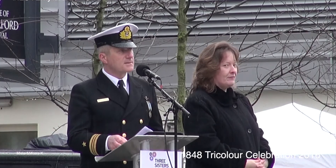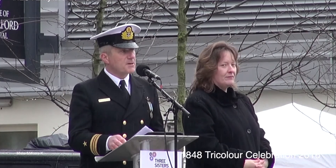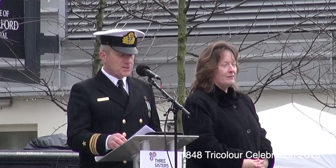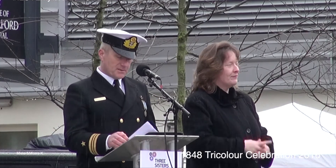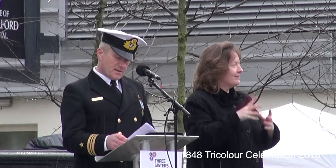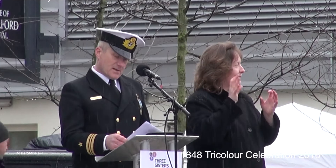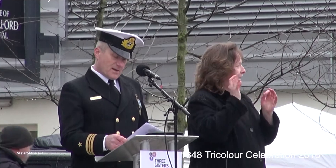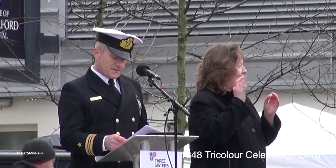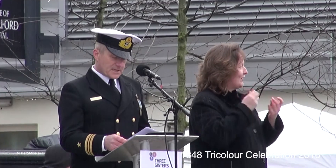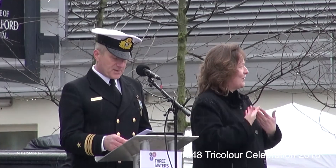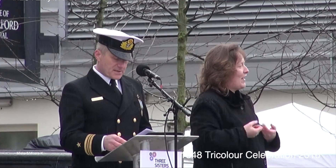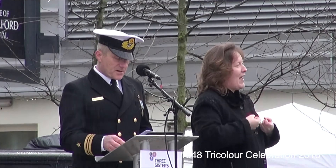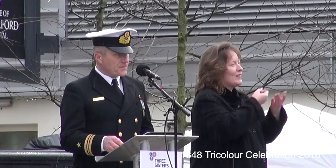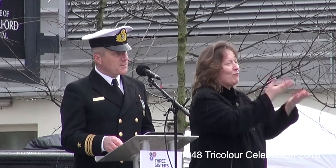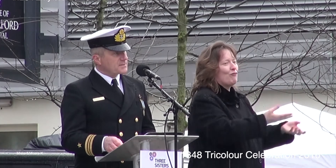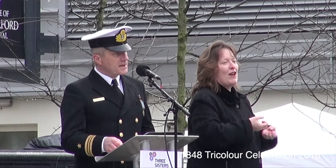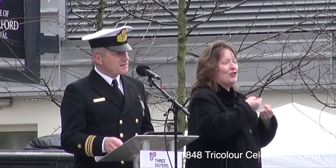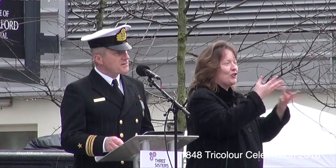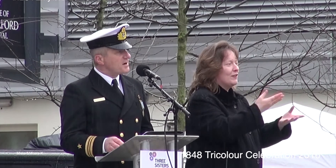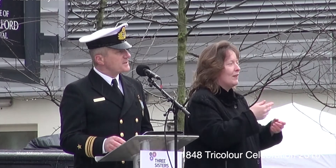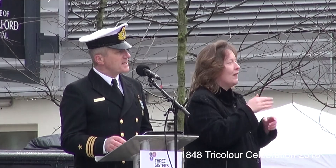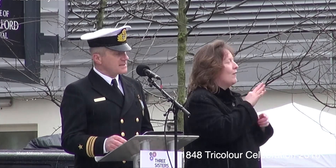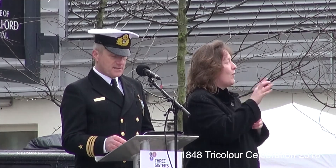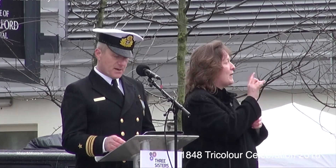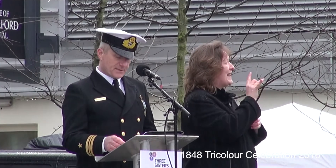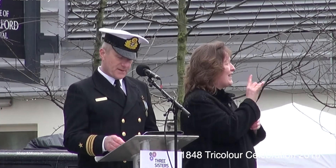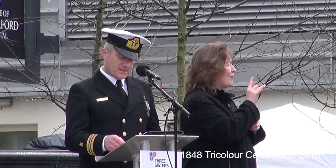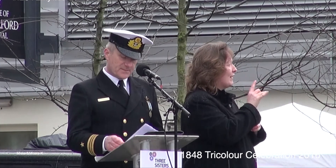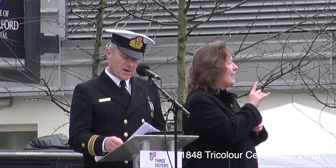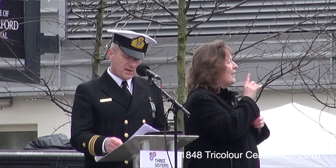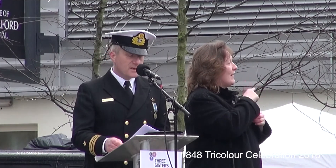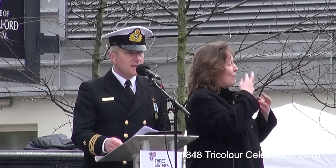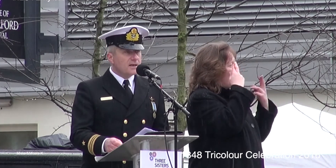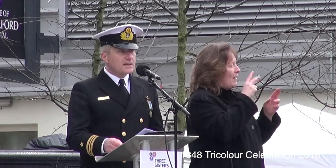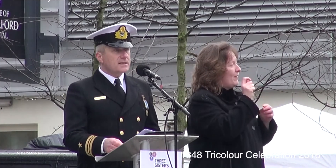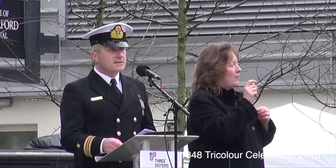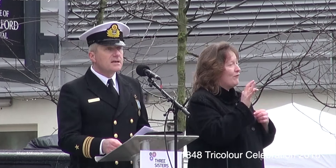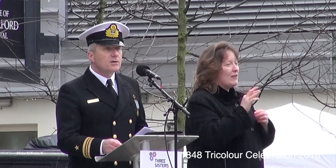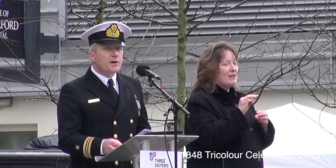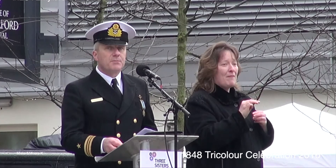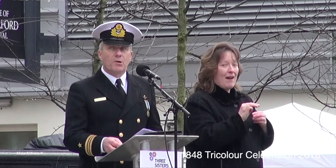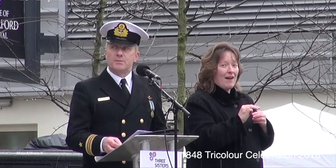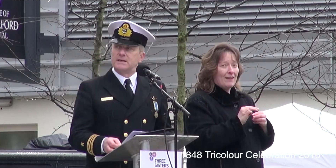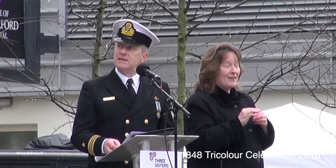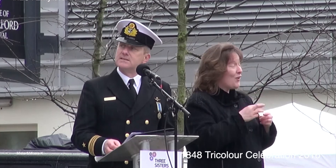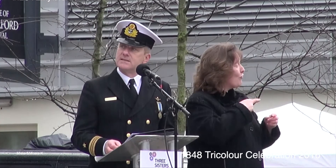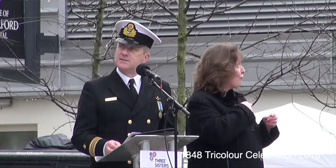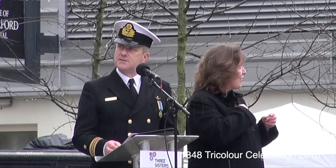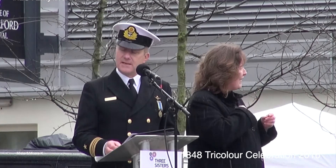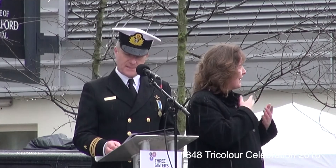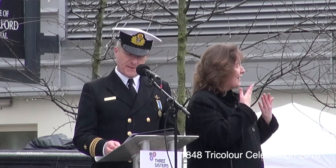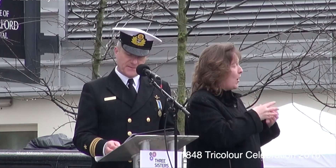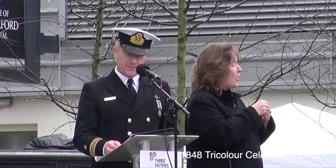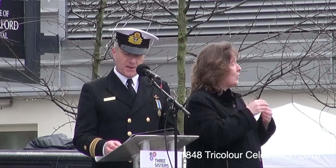Excellent expression of the extract there from Kieran representing Thomas Francis Meagher. And that quite appropriately leads us